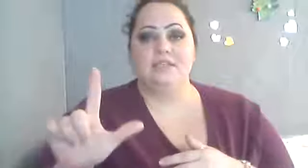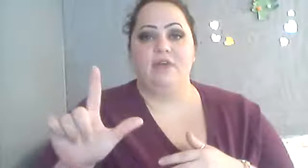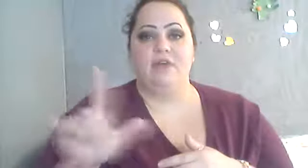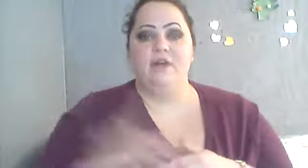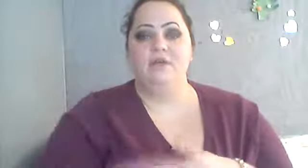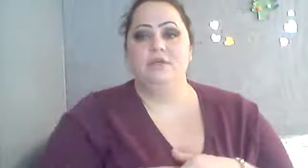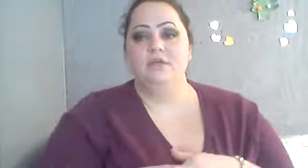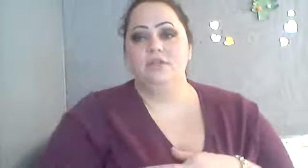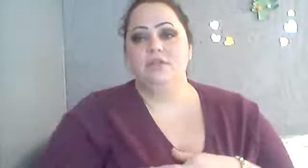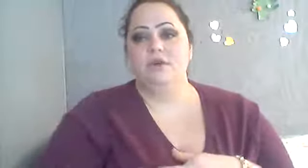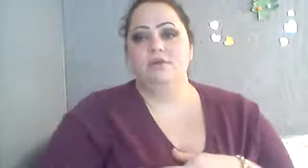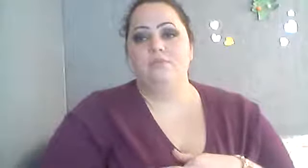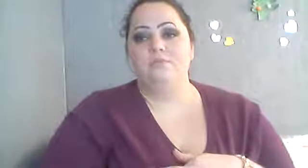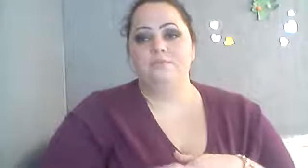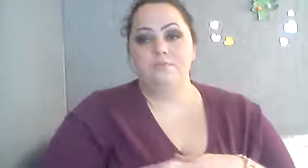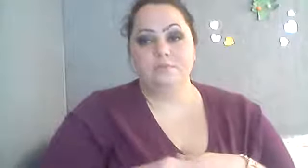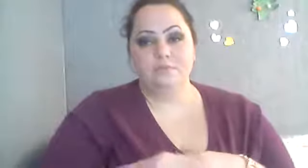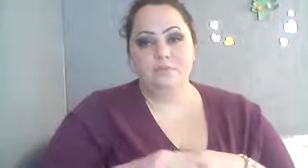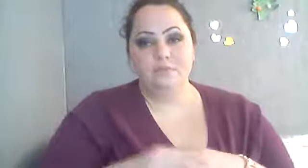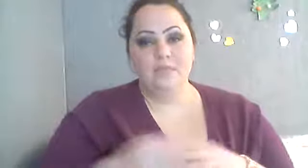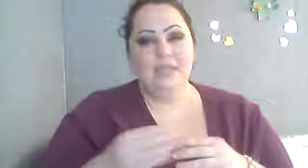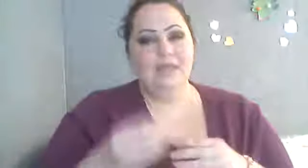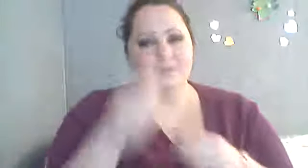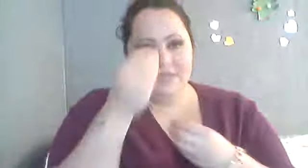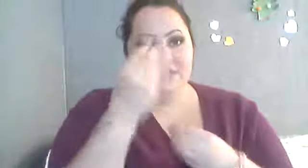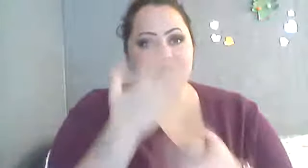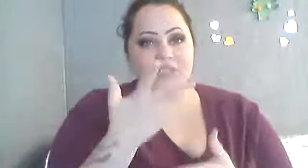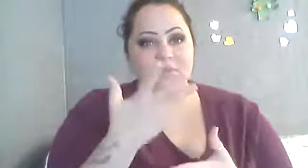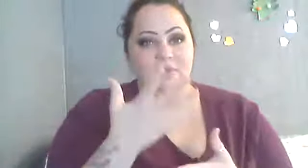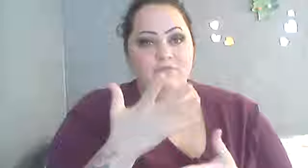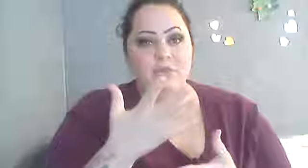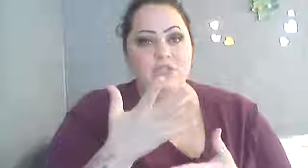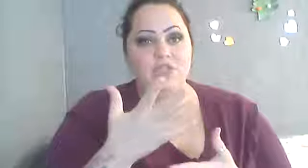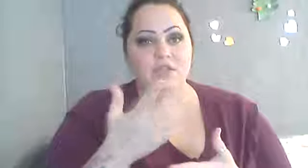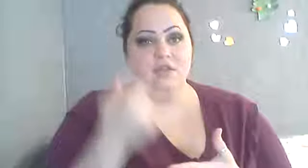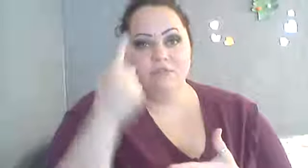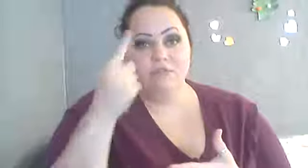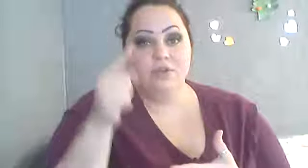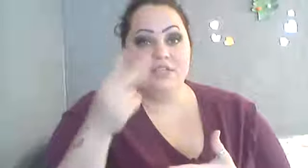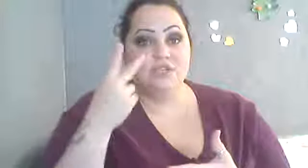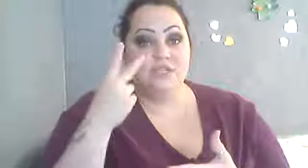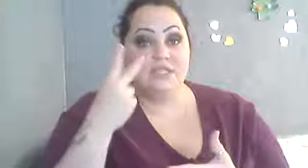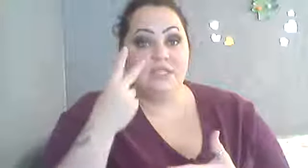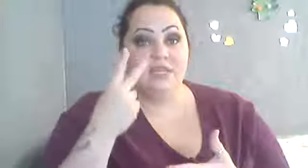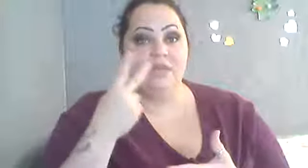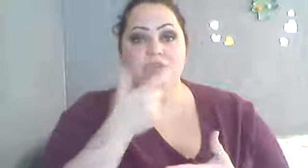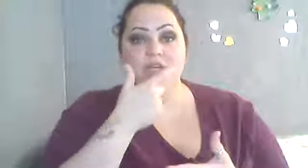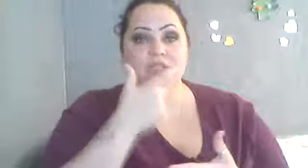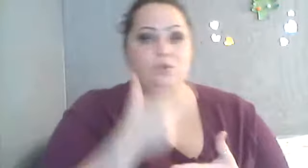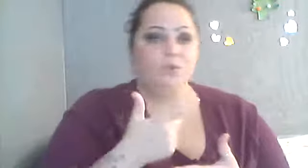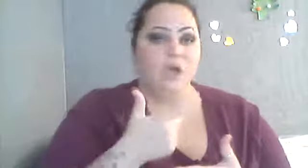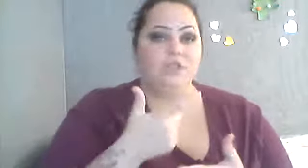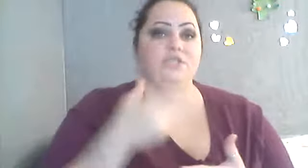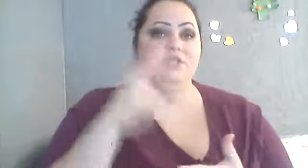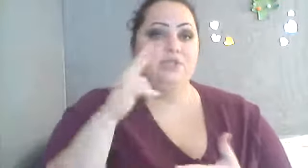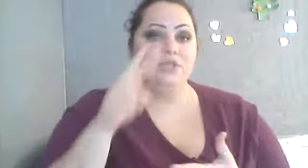classifier. So that was basically just some information for you guys to see, and I want you guys to watch as you're looking